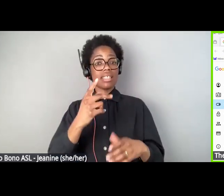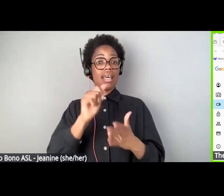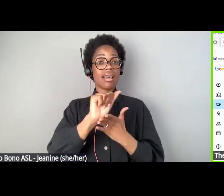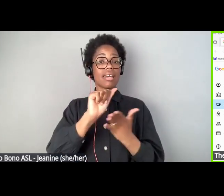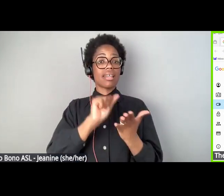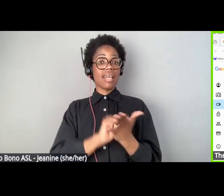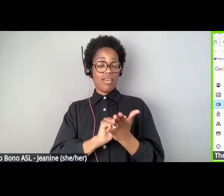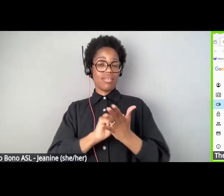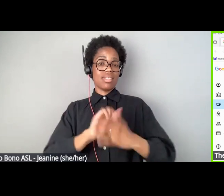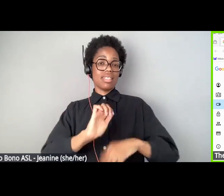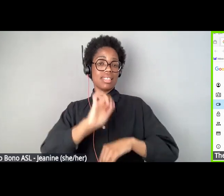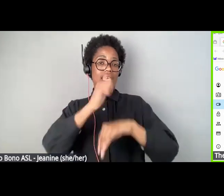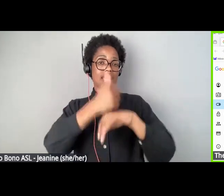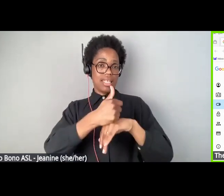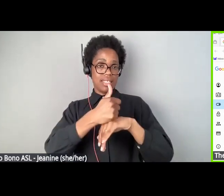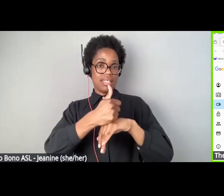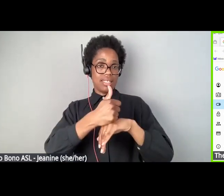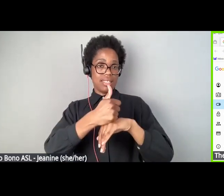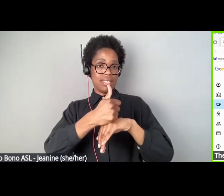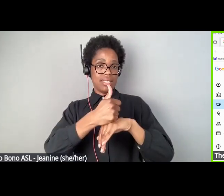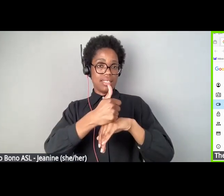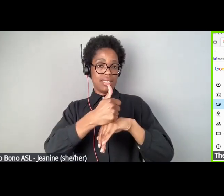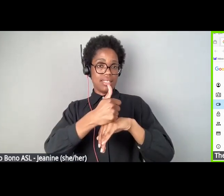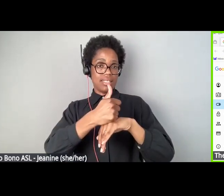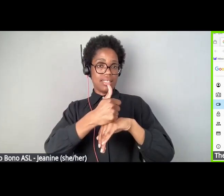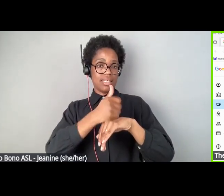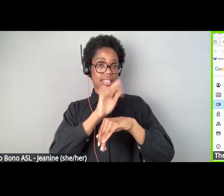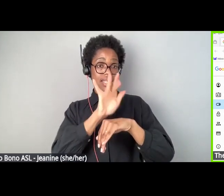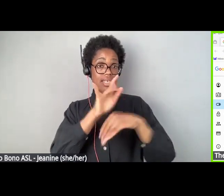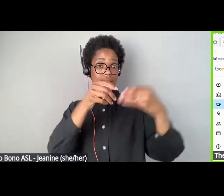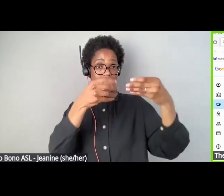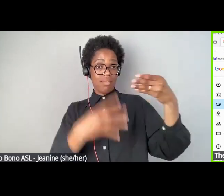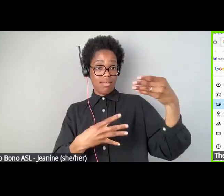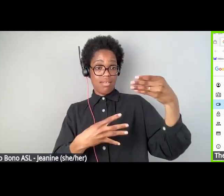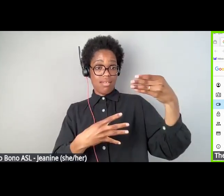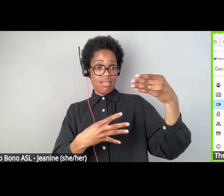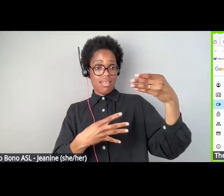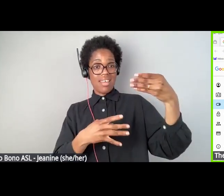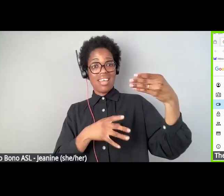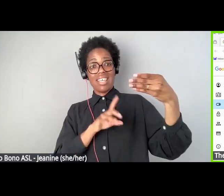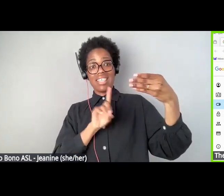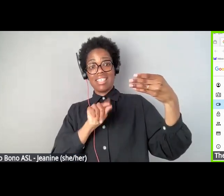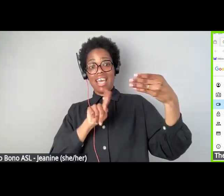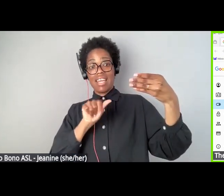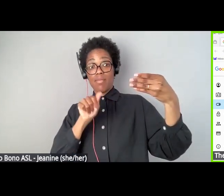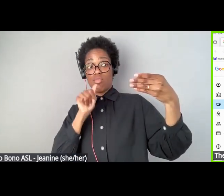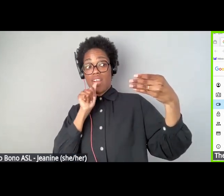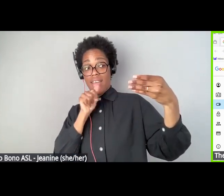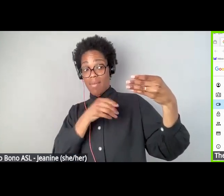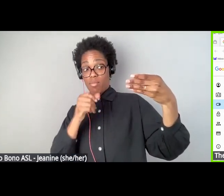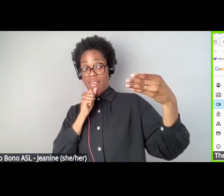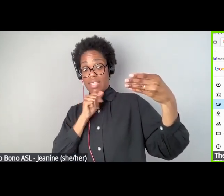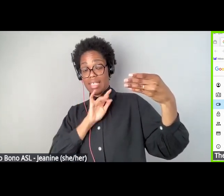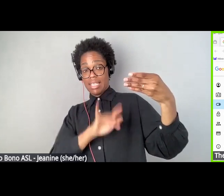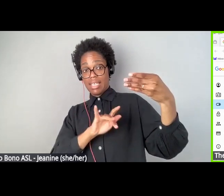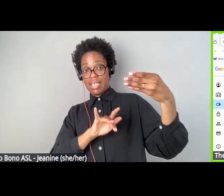to data and privacy over here. Data and privacy, if you scroll down, it'll have privacy suggestions for